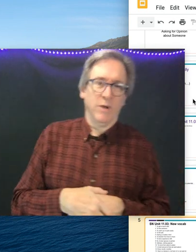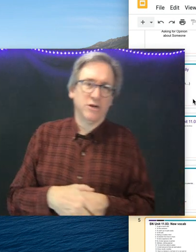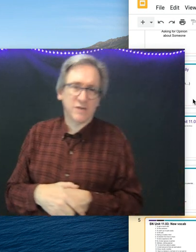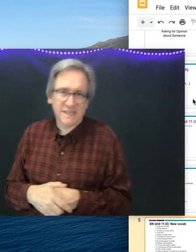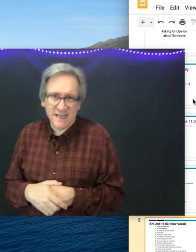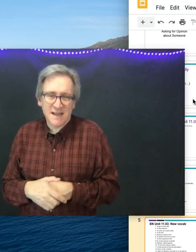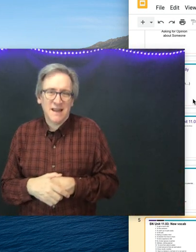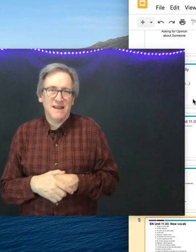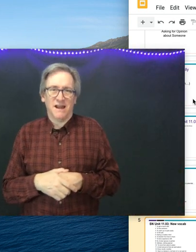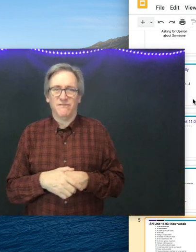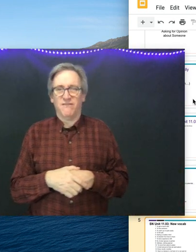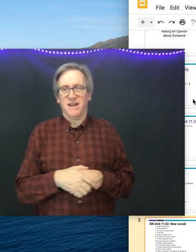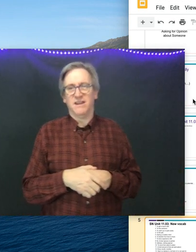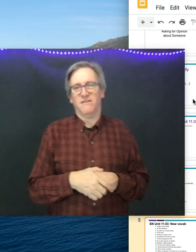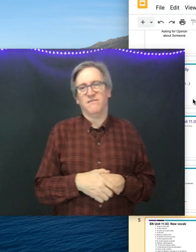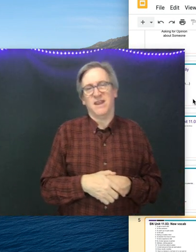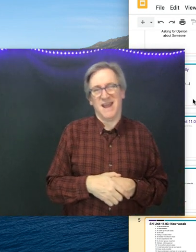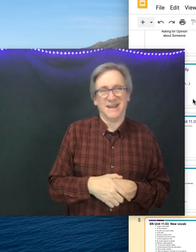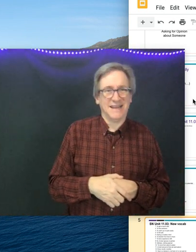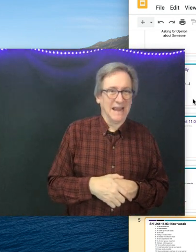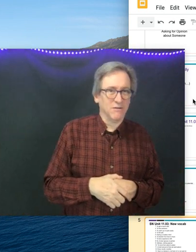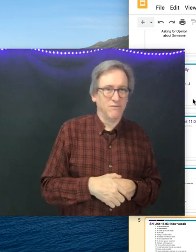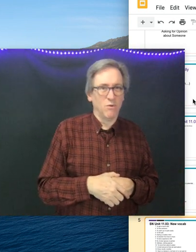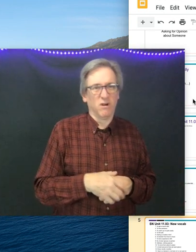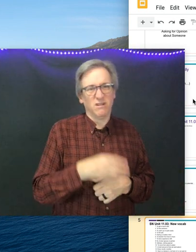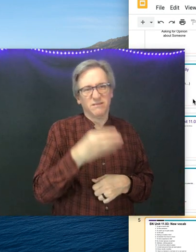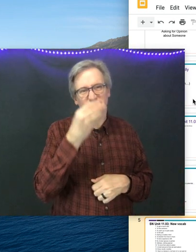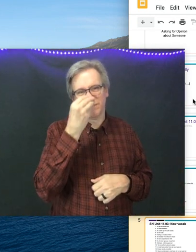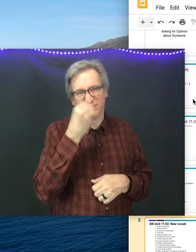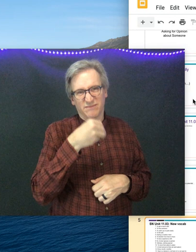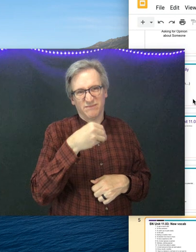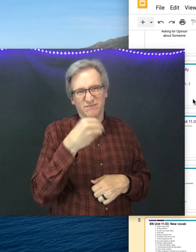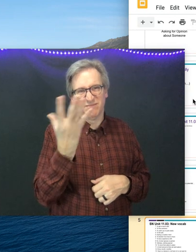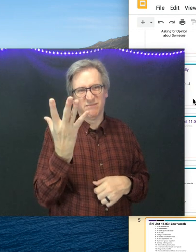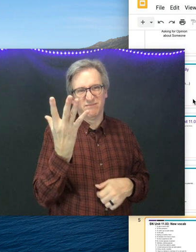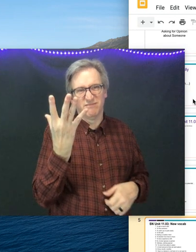have no interest in, not fond of, not care for.